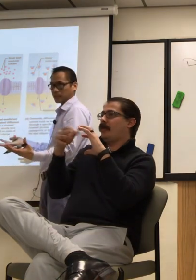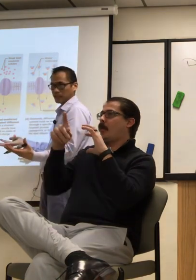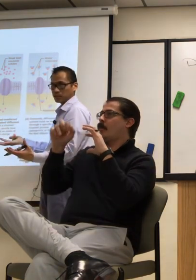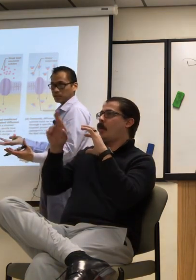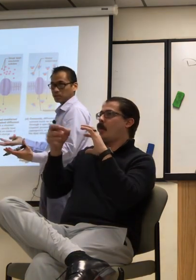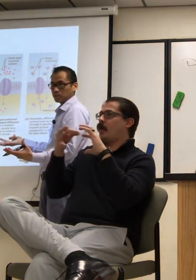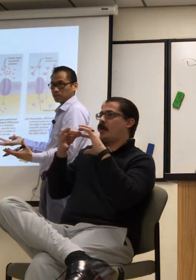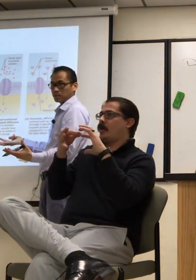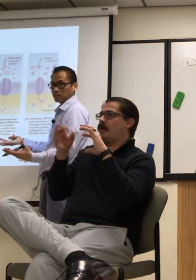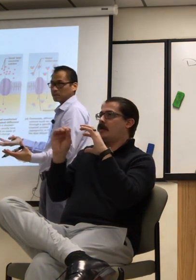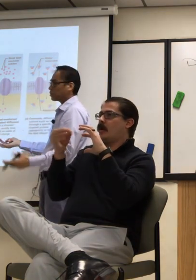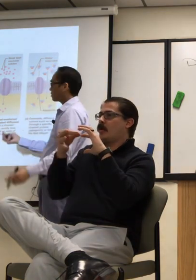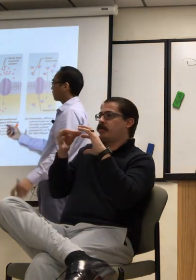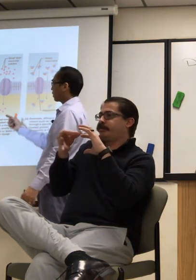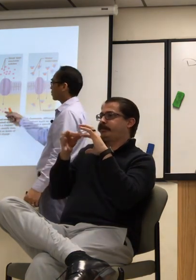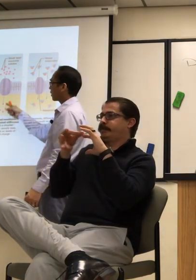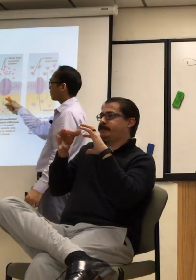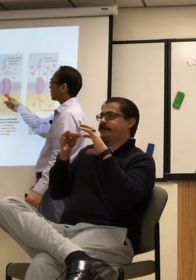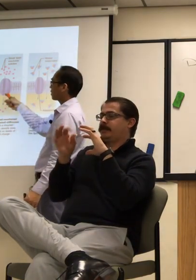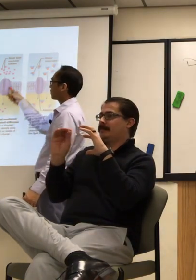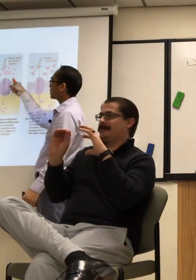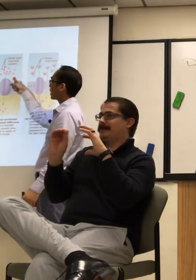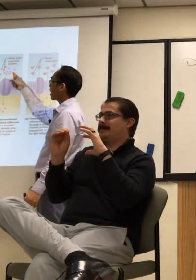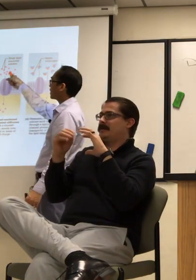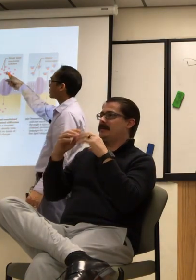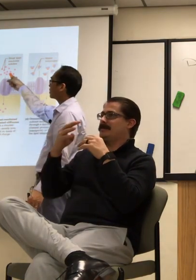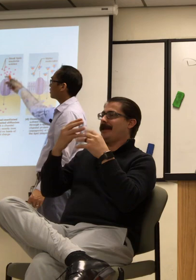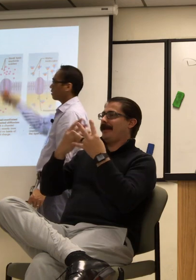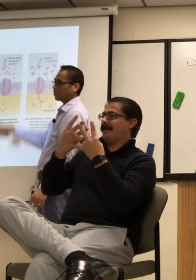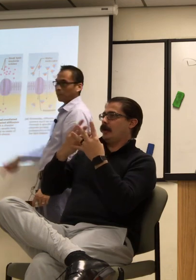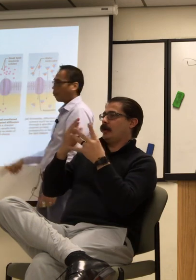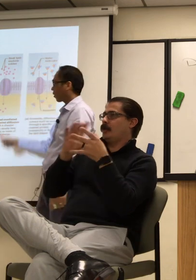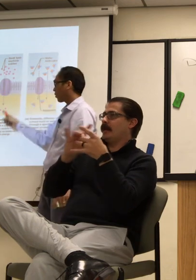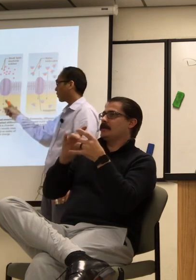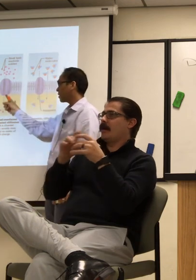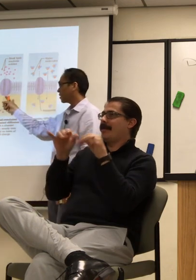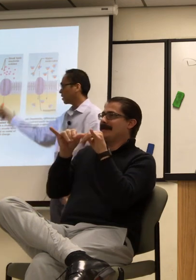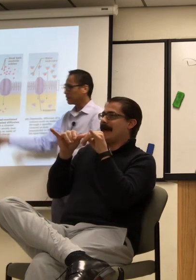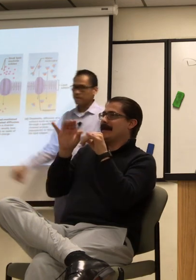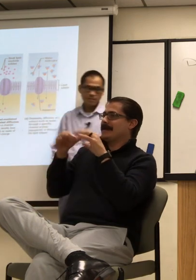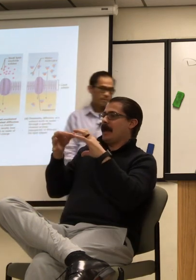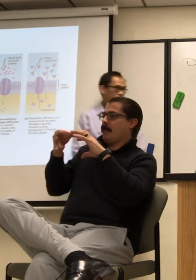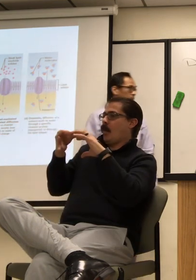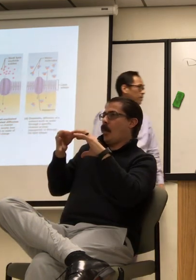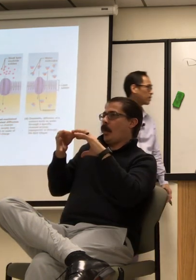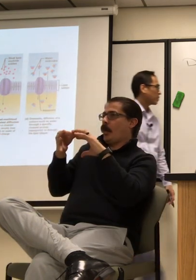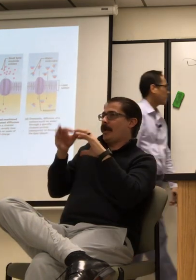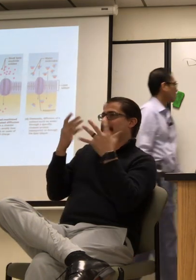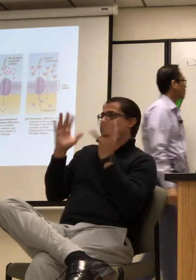no shape change. It's just filtering based on the size of the pore that's in it.